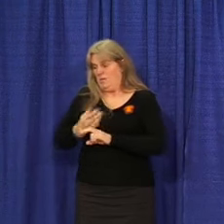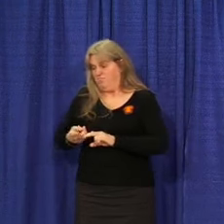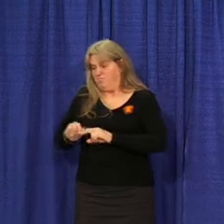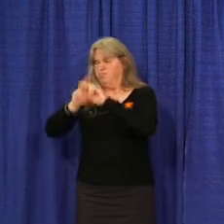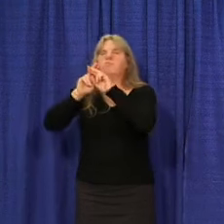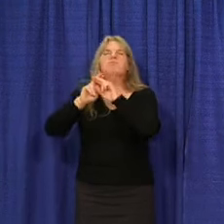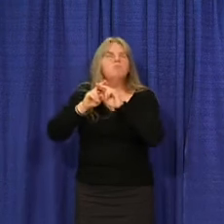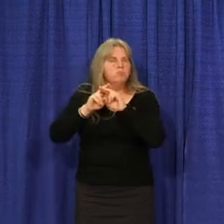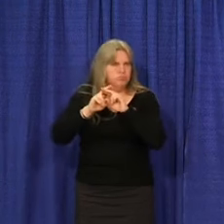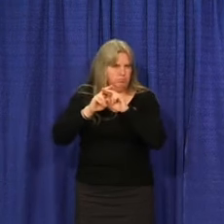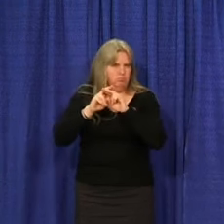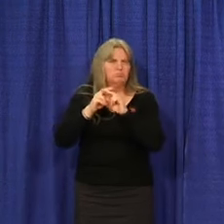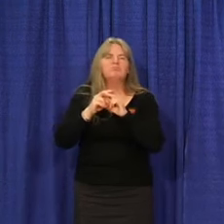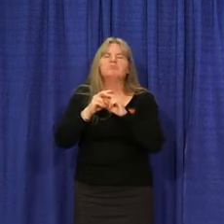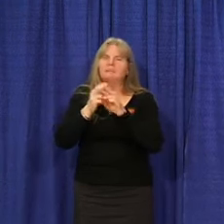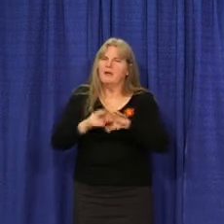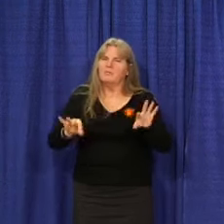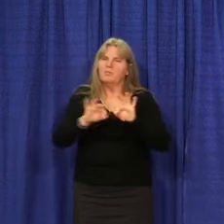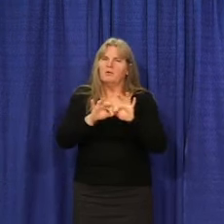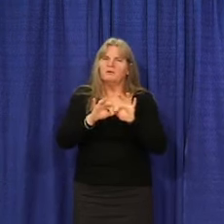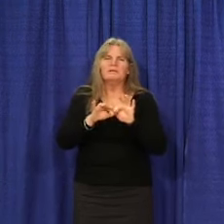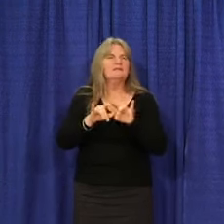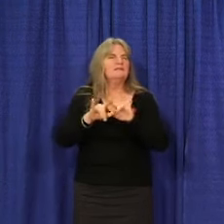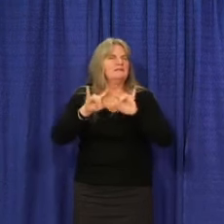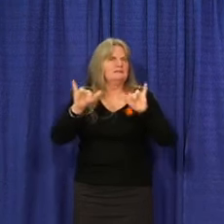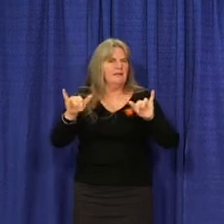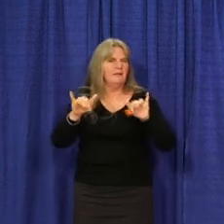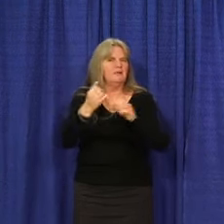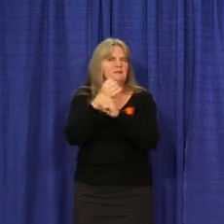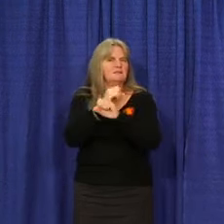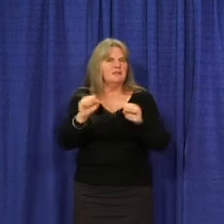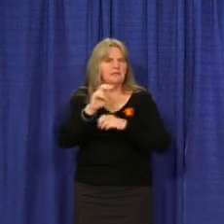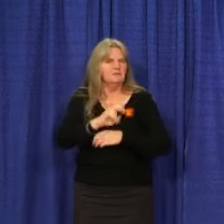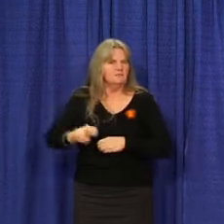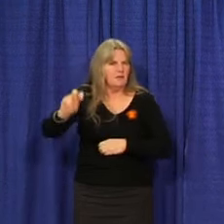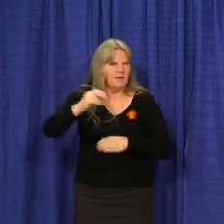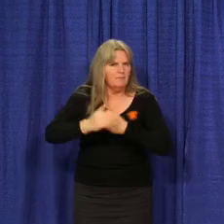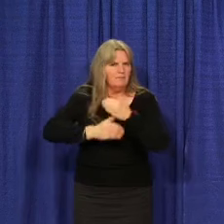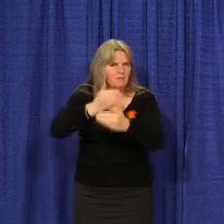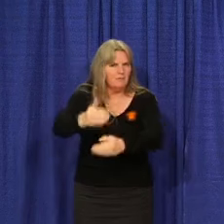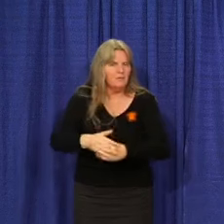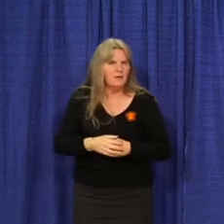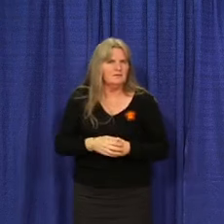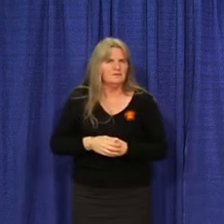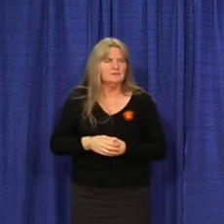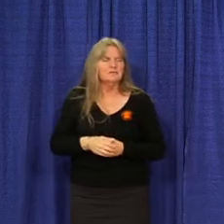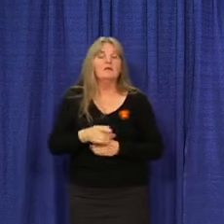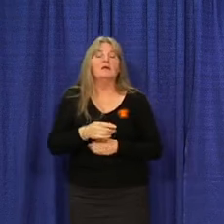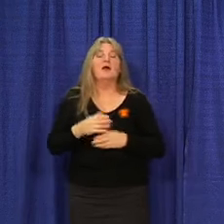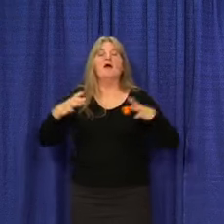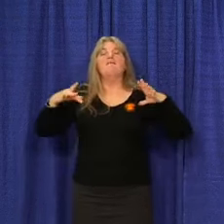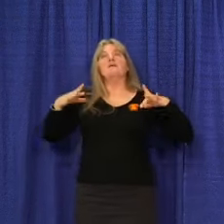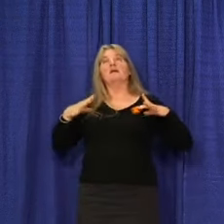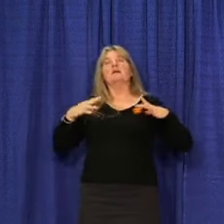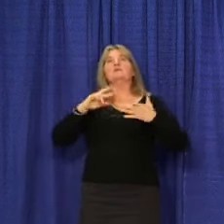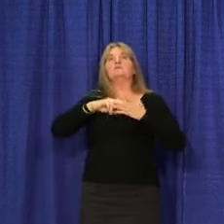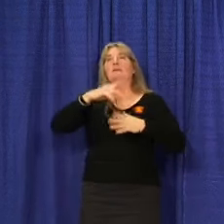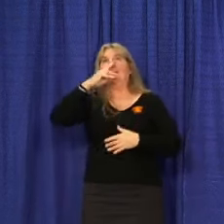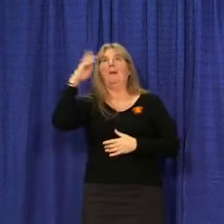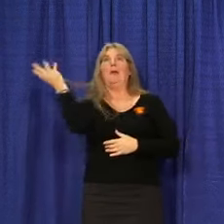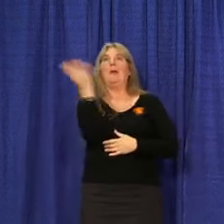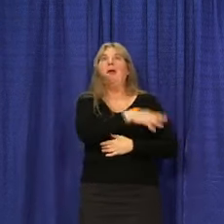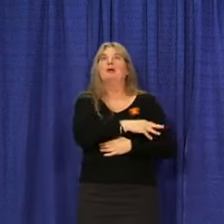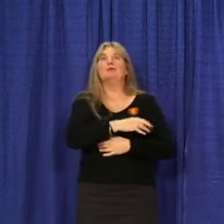take your travel manners with you. Taking a vacation does not mean taking a vacation from the rules. Travel